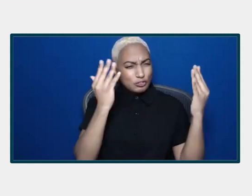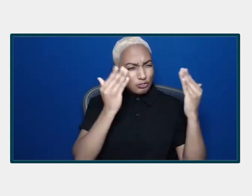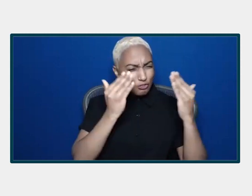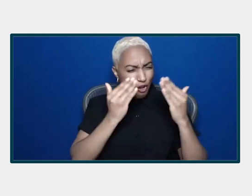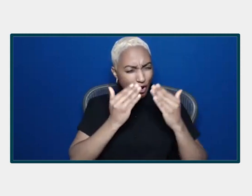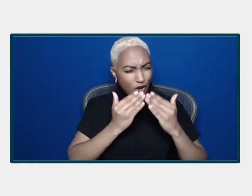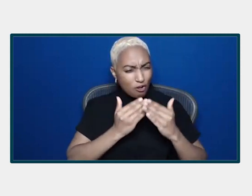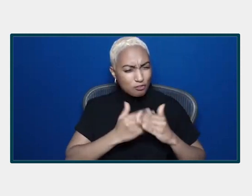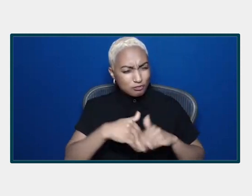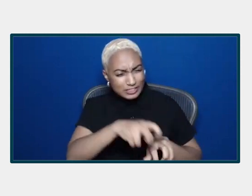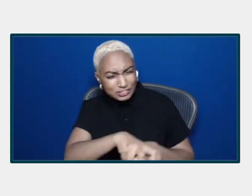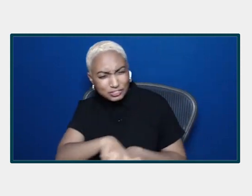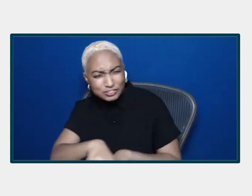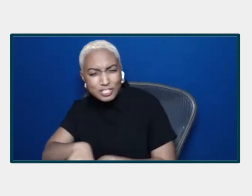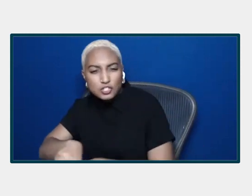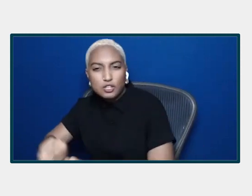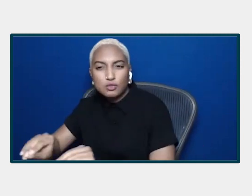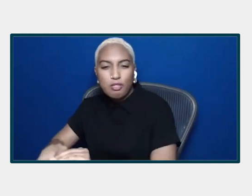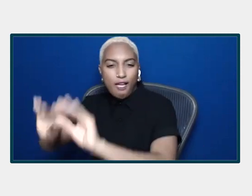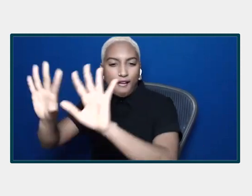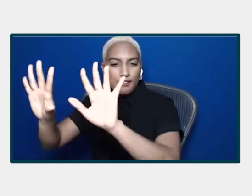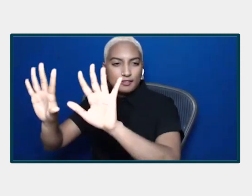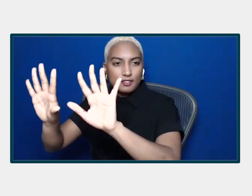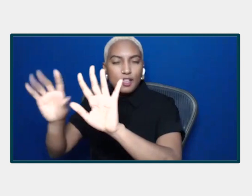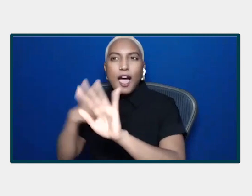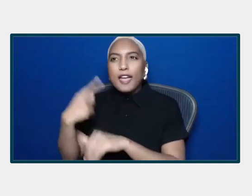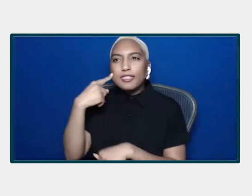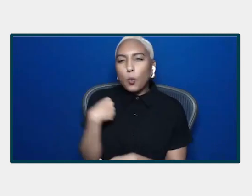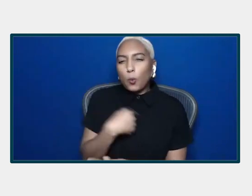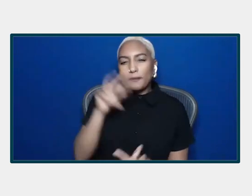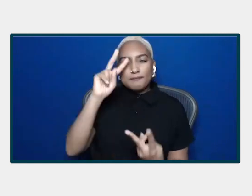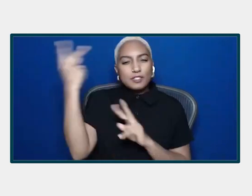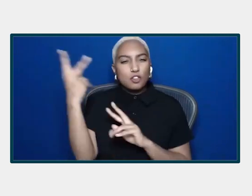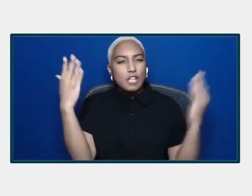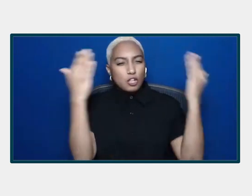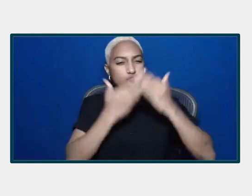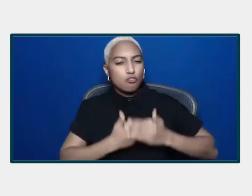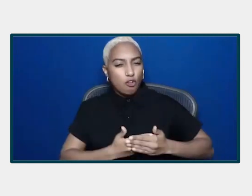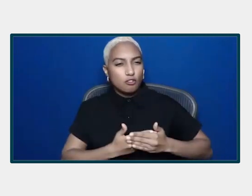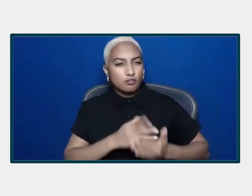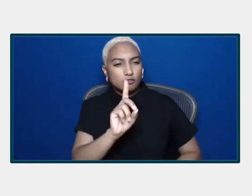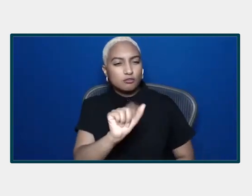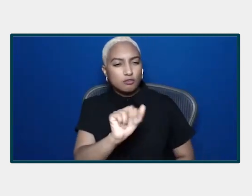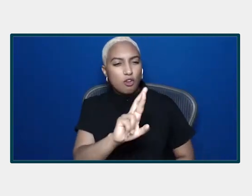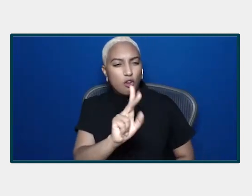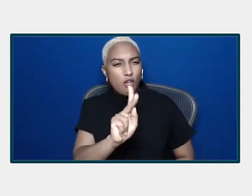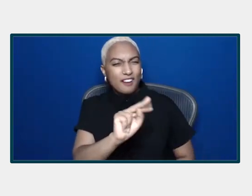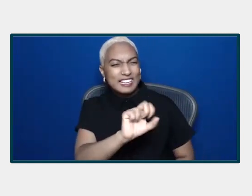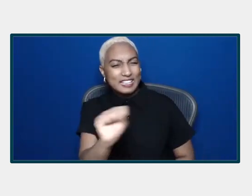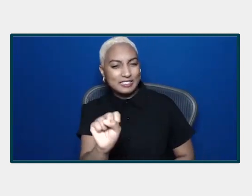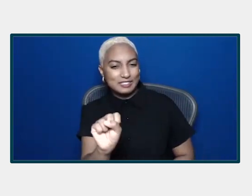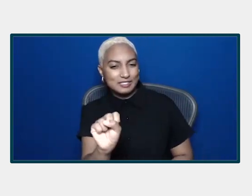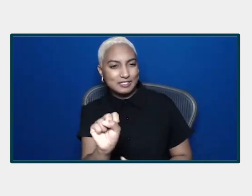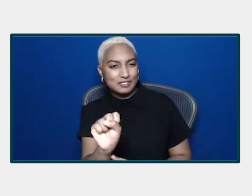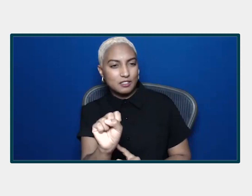we conclude our last unlearning for the year, I invite you to enter into